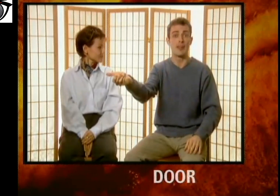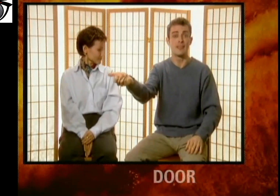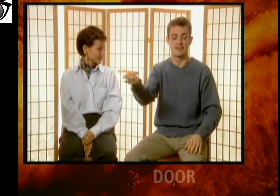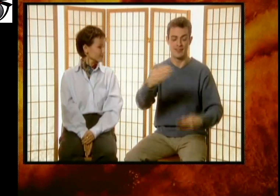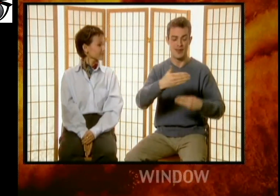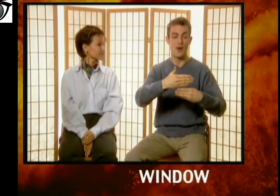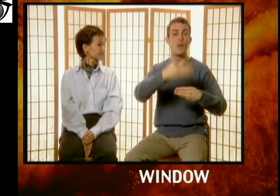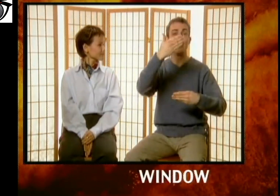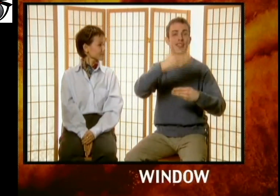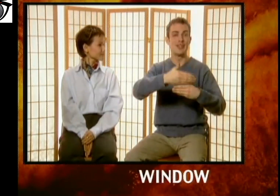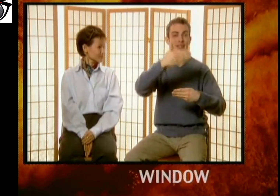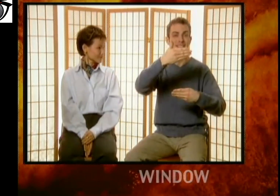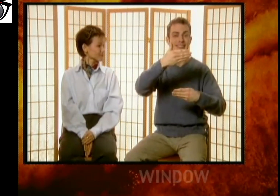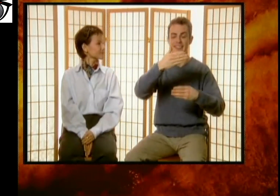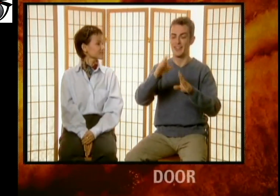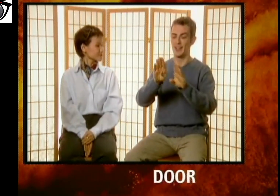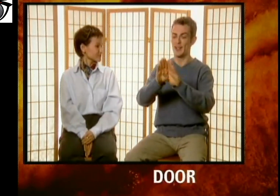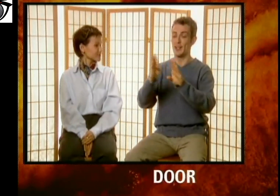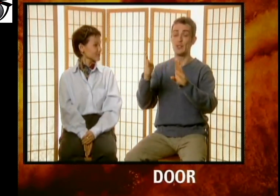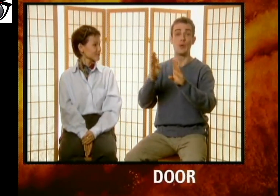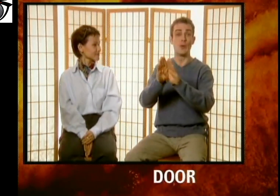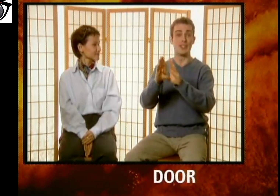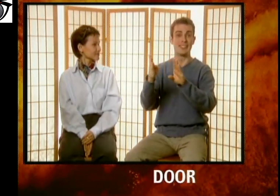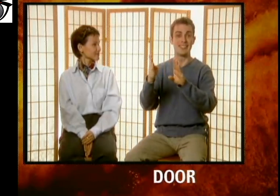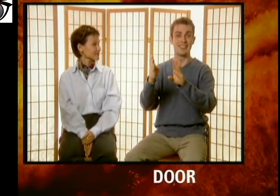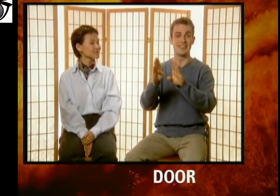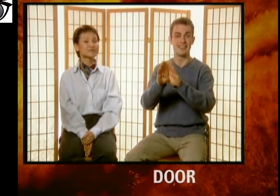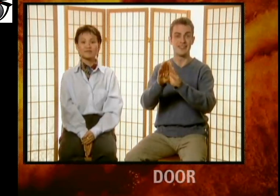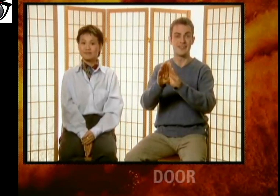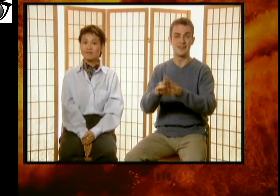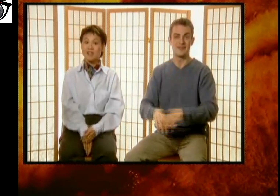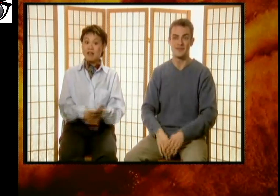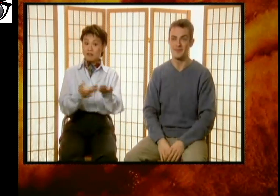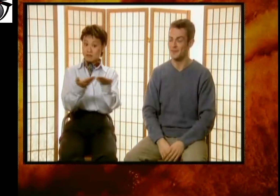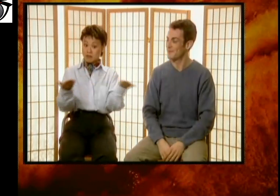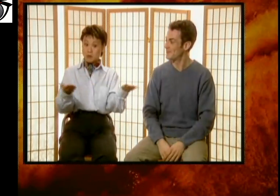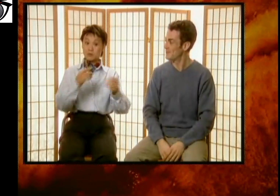door opening. Window, door.